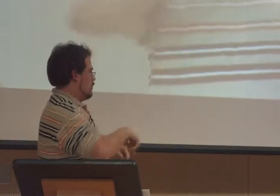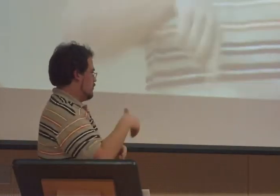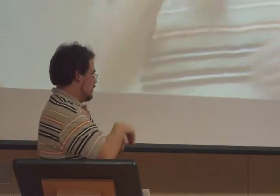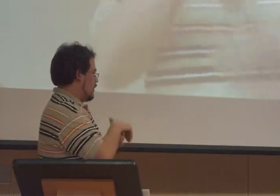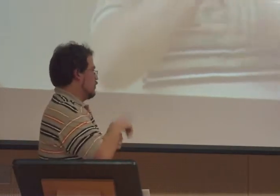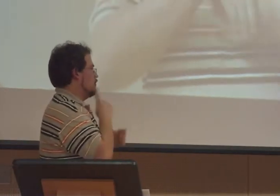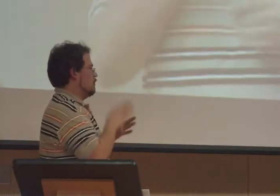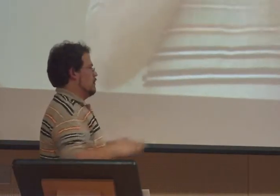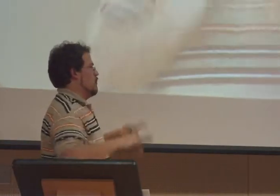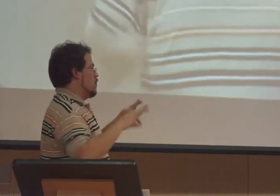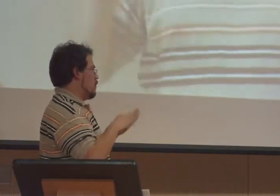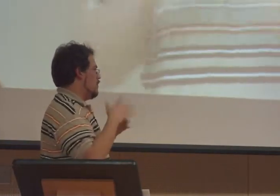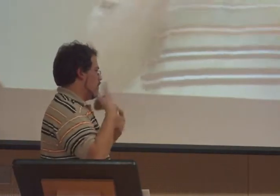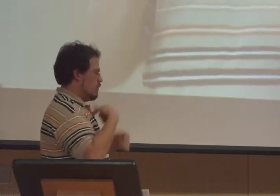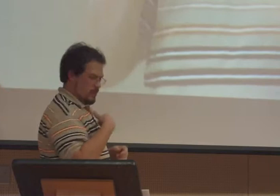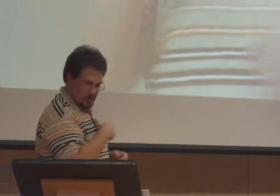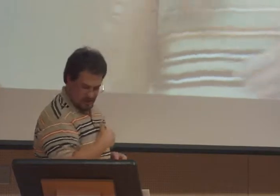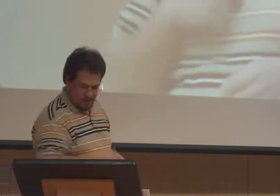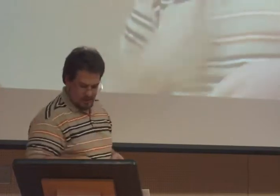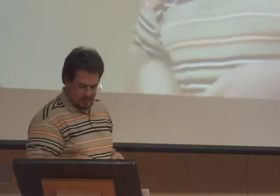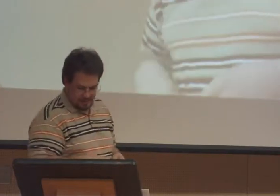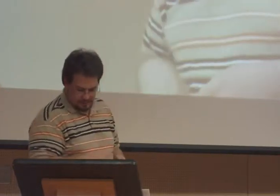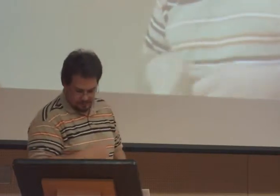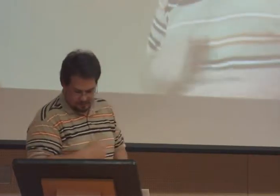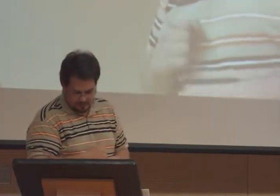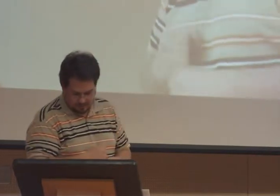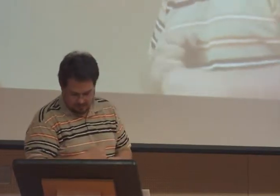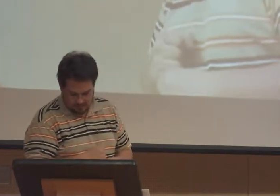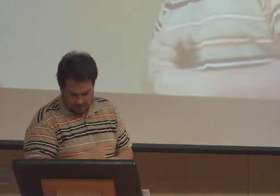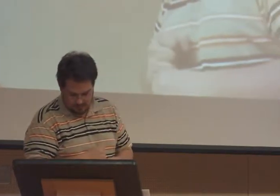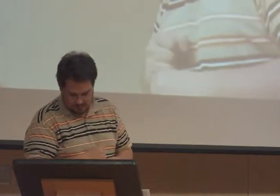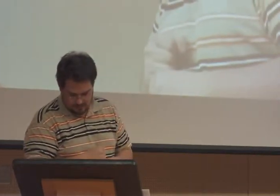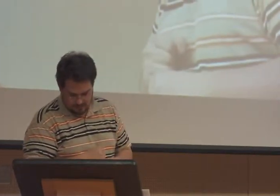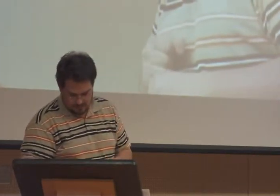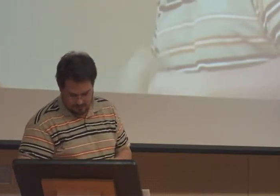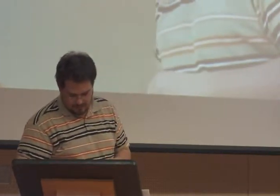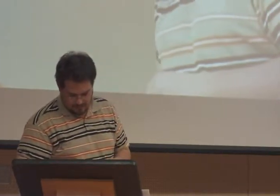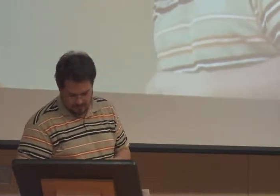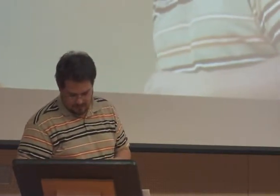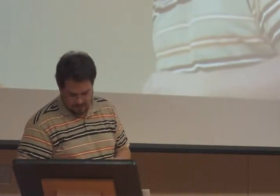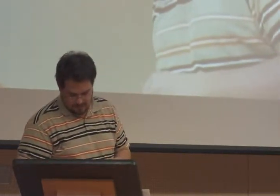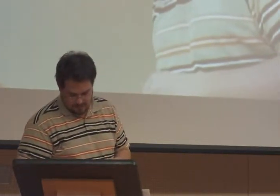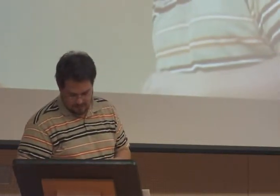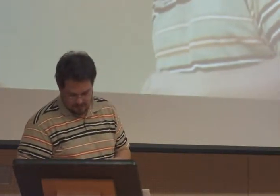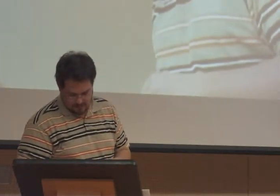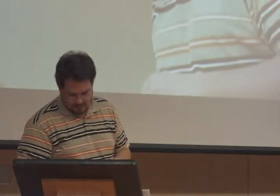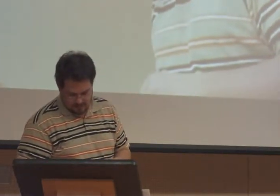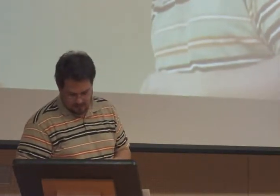the administrators for coming this evening. It's very important that you came and supported this trip.